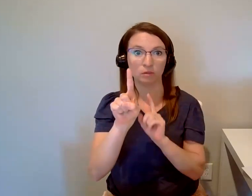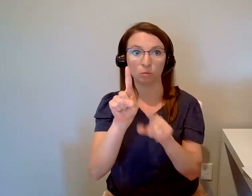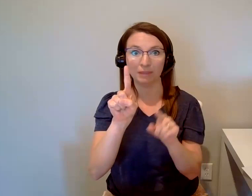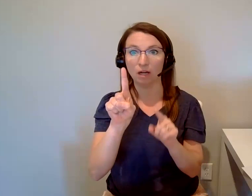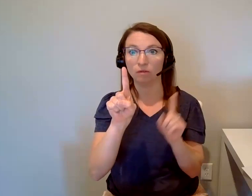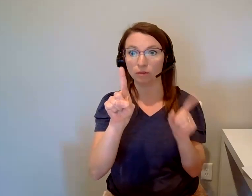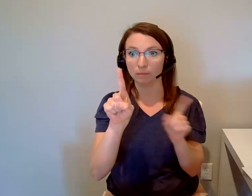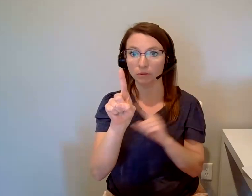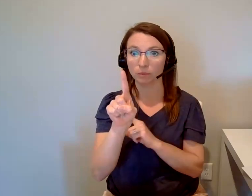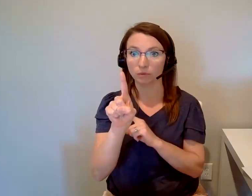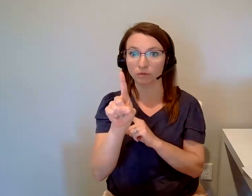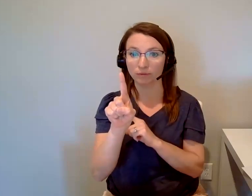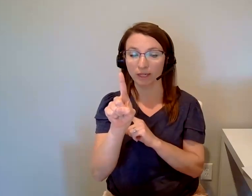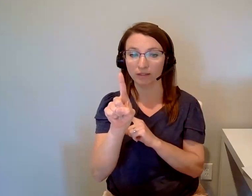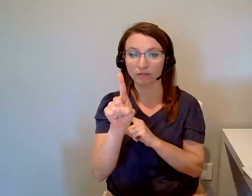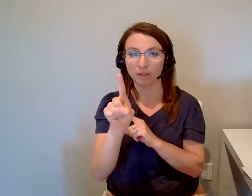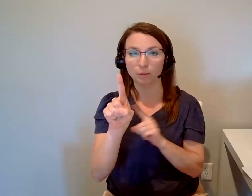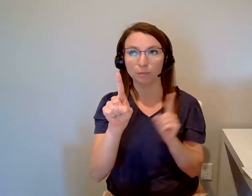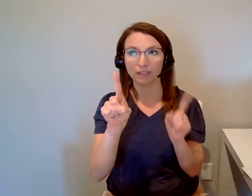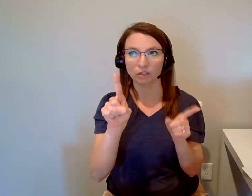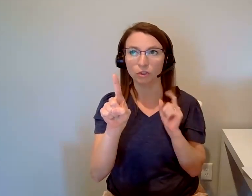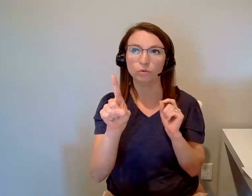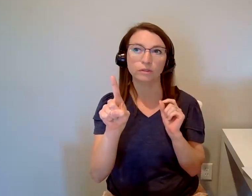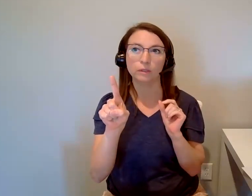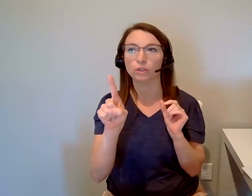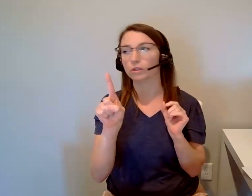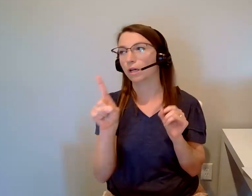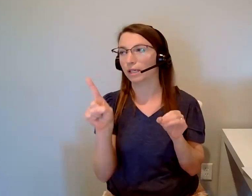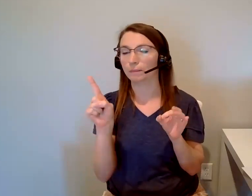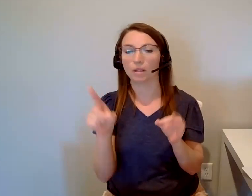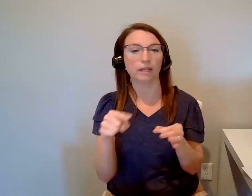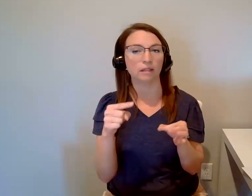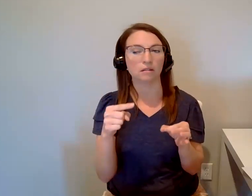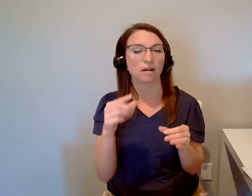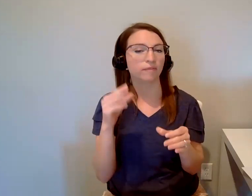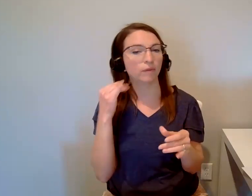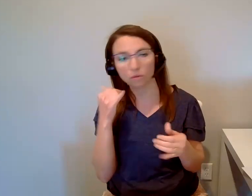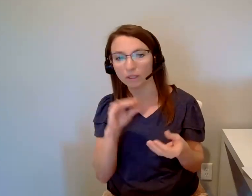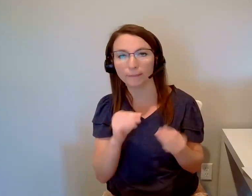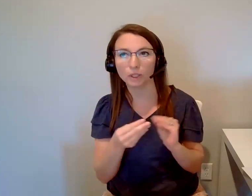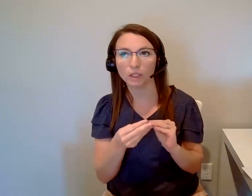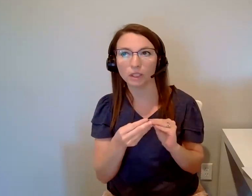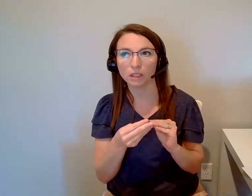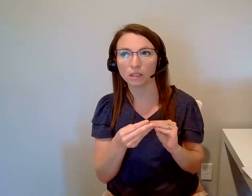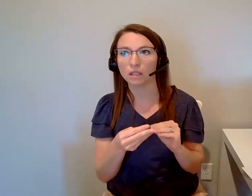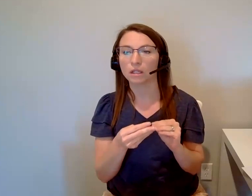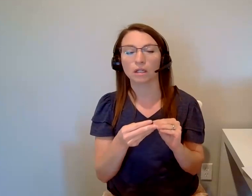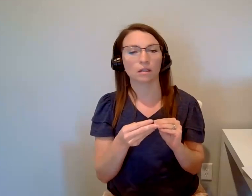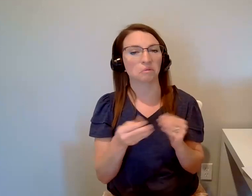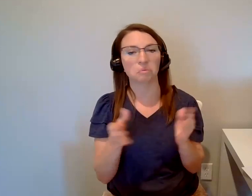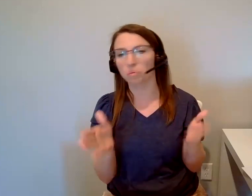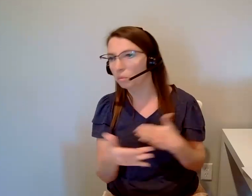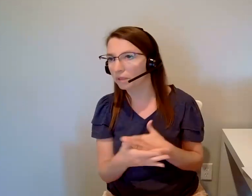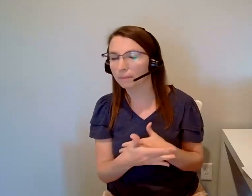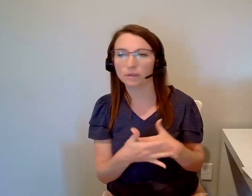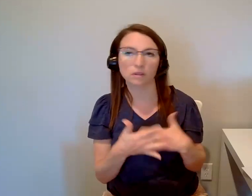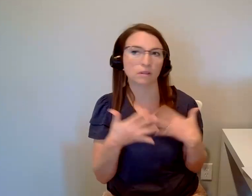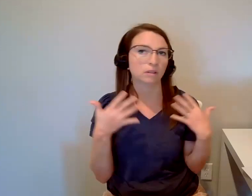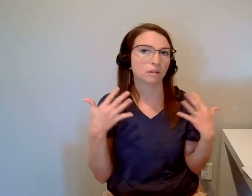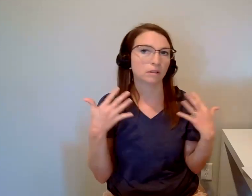will be out for numbers 1 through 5, but that's usually when you're talking about like a phone number, room number,